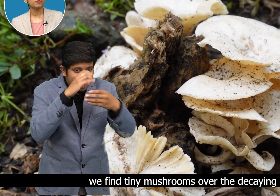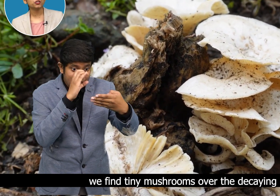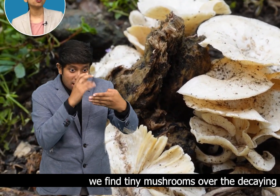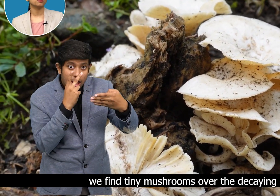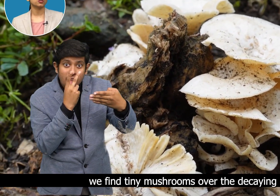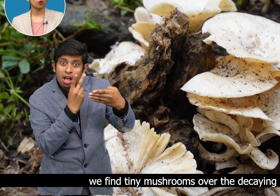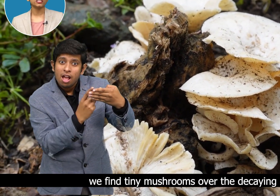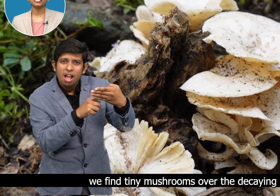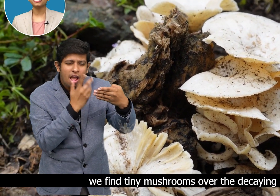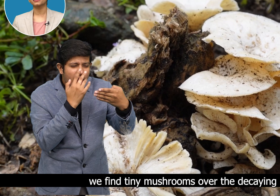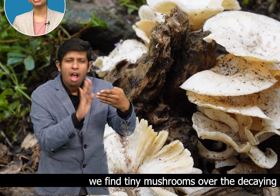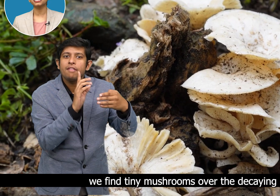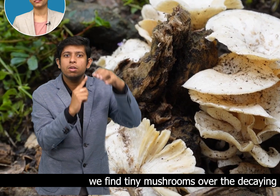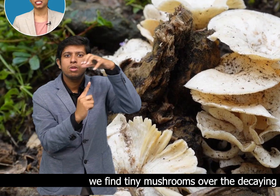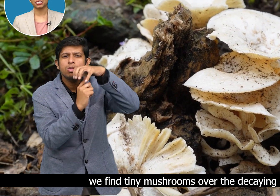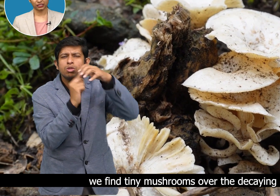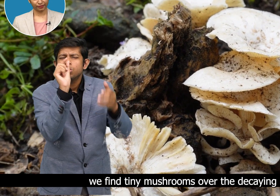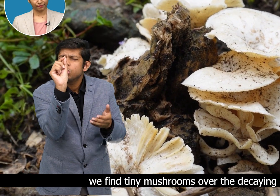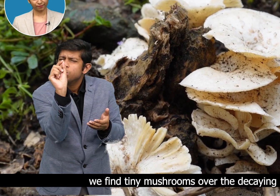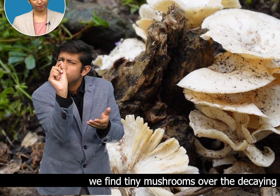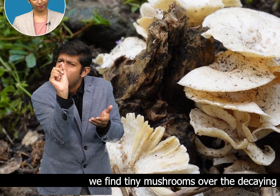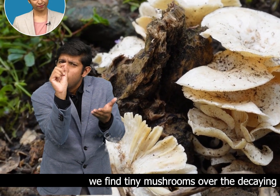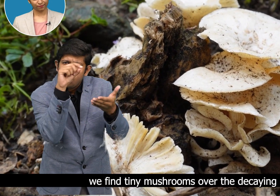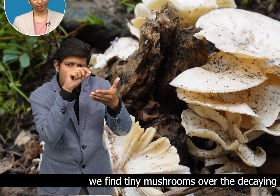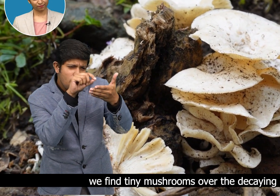tiny mushrooms over the decaying leaves.